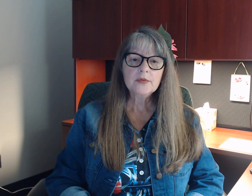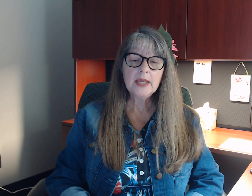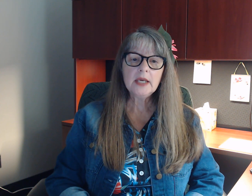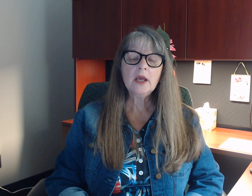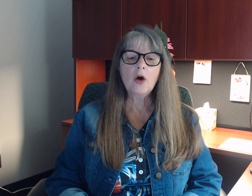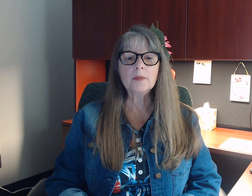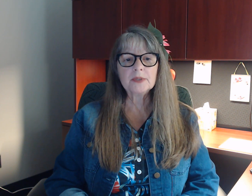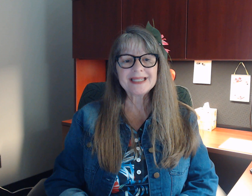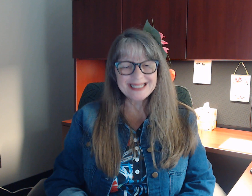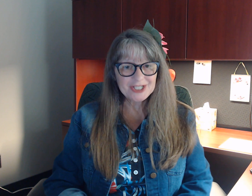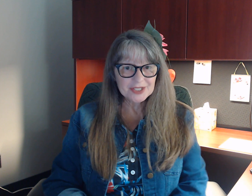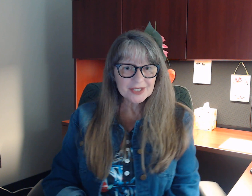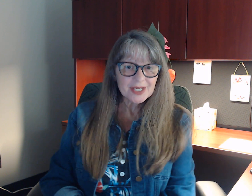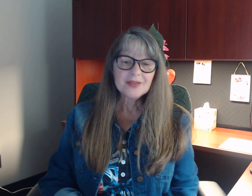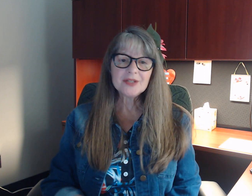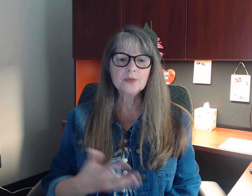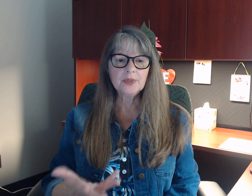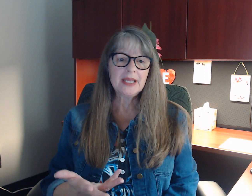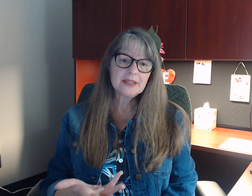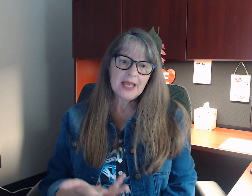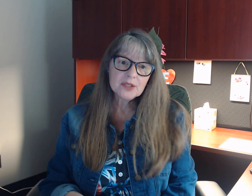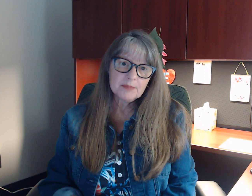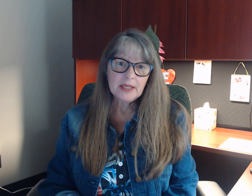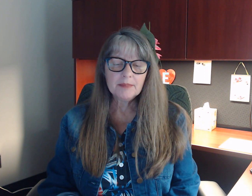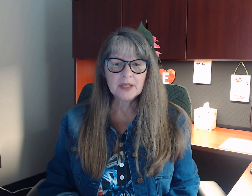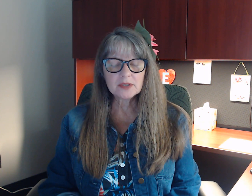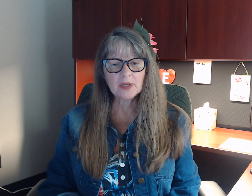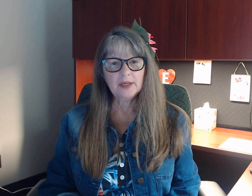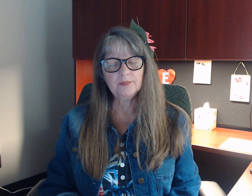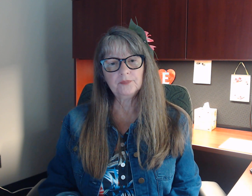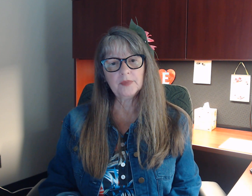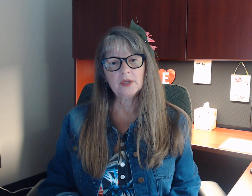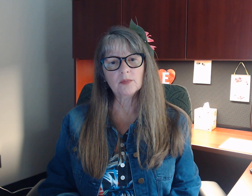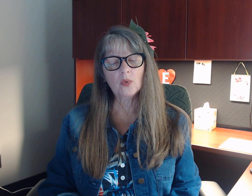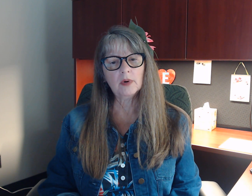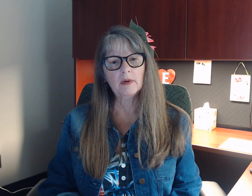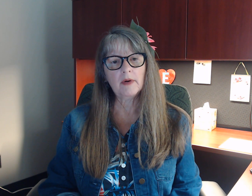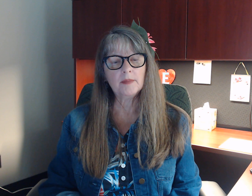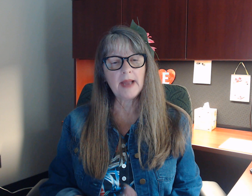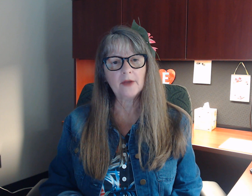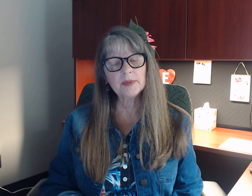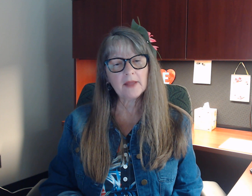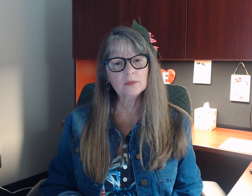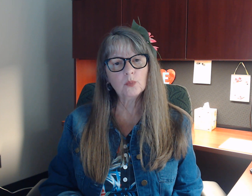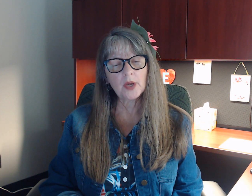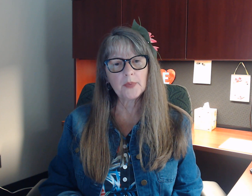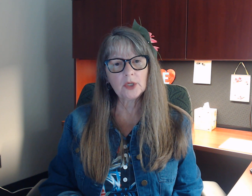Then on the percentages, this isn't really, that is money, but it's more of a math, but I thought I would include